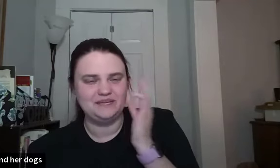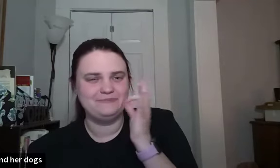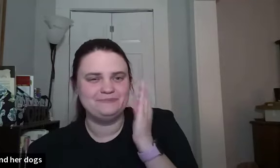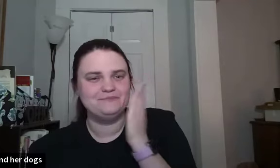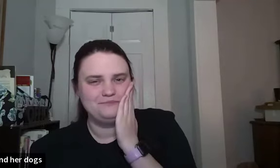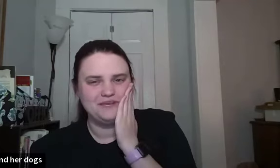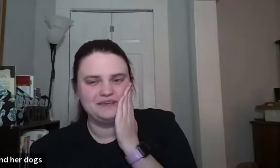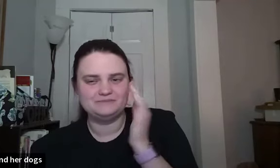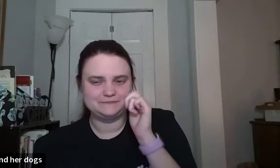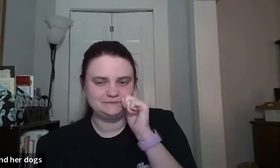B, B.